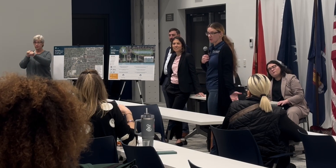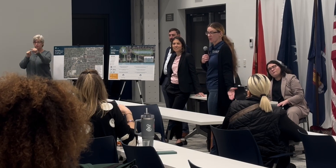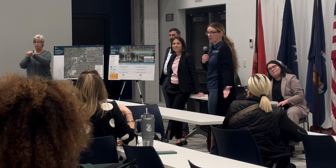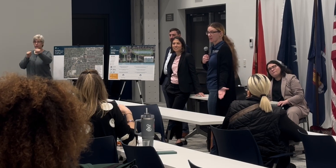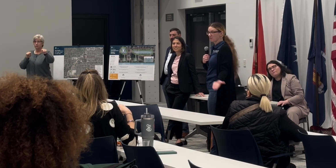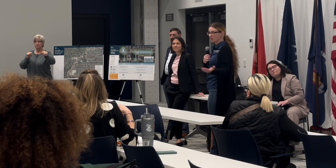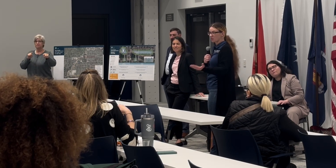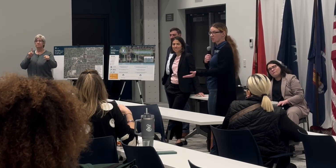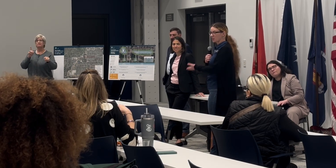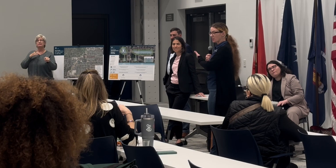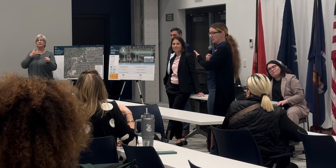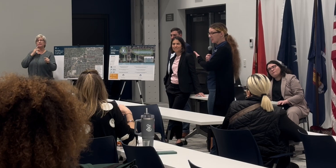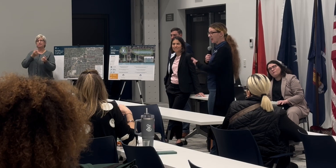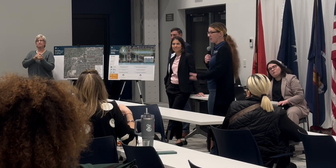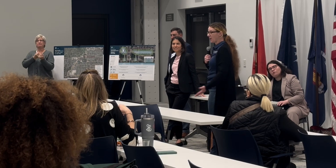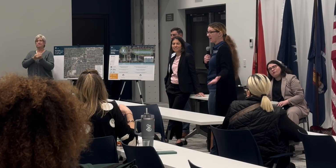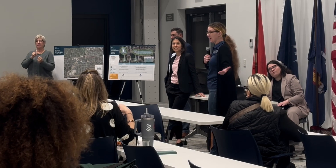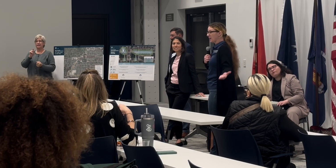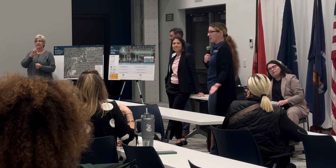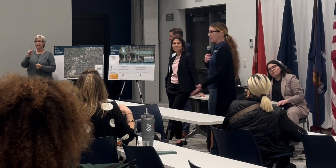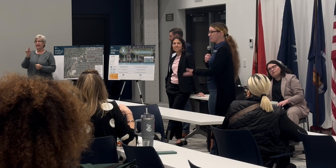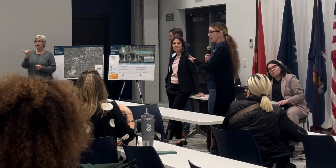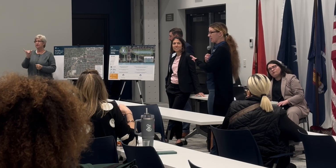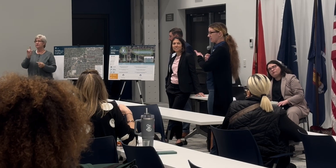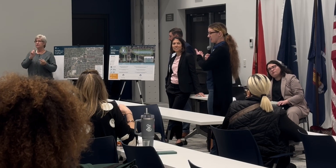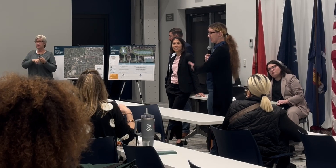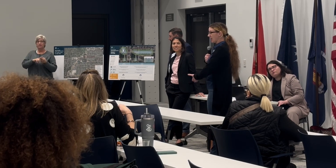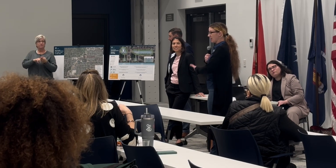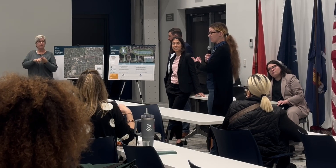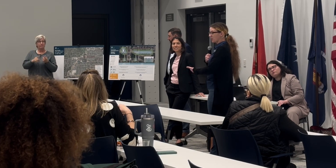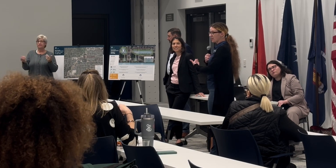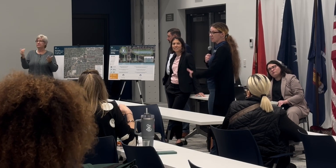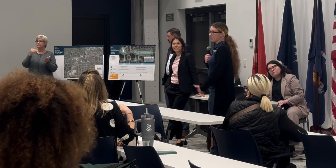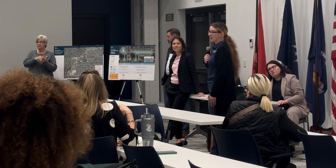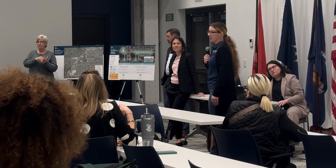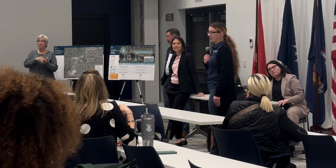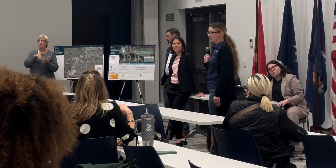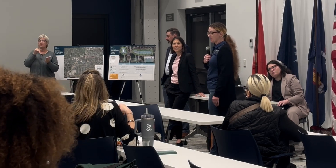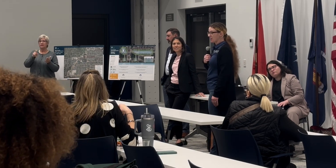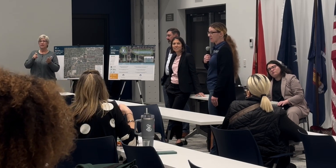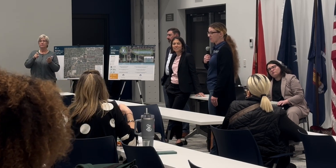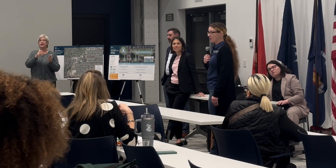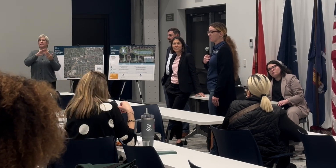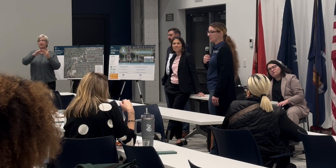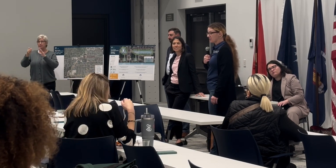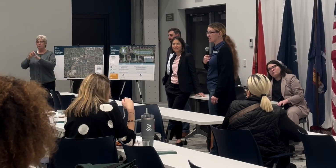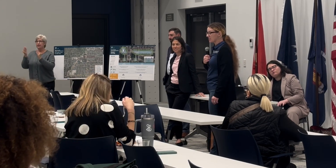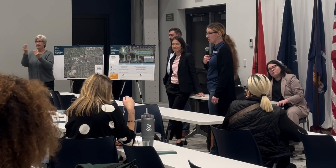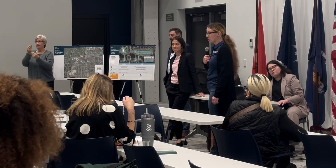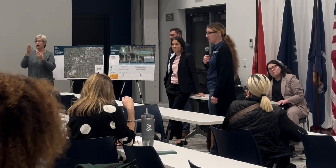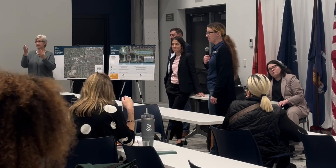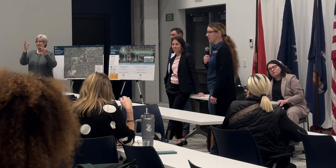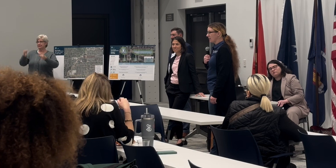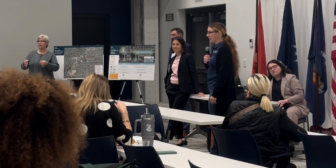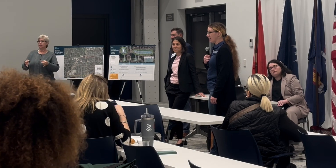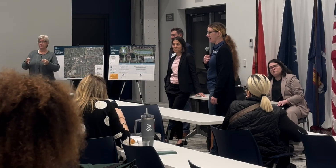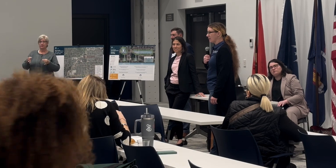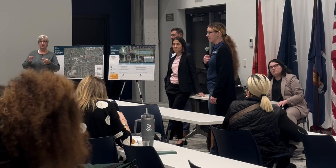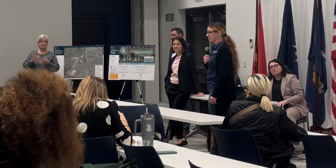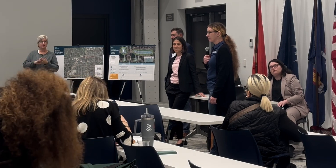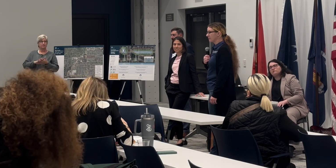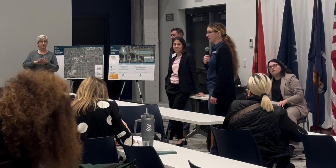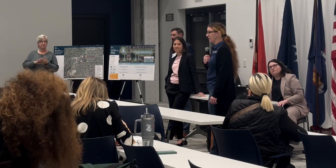has similarly are starting to lean that way. But again, we need it to be a community-informed decision.